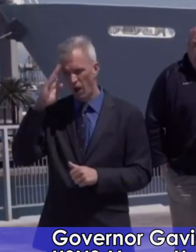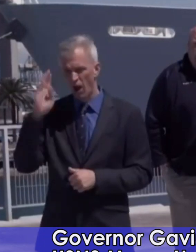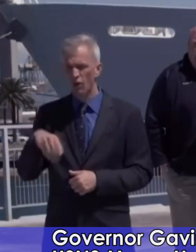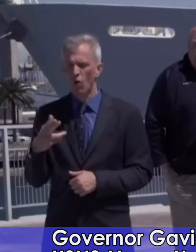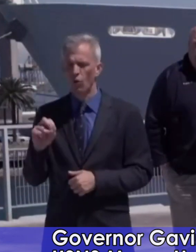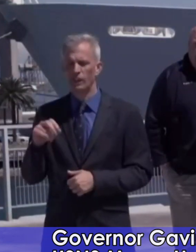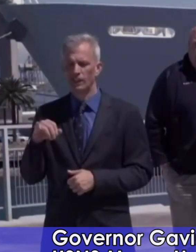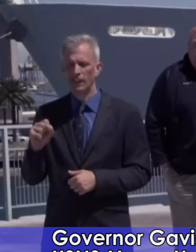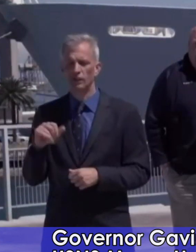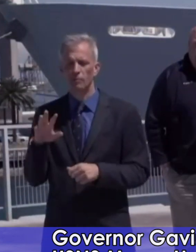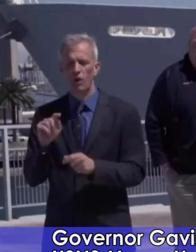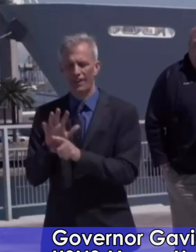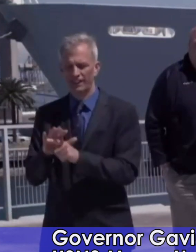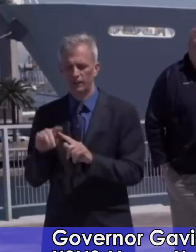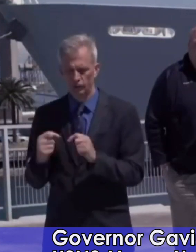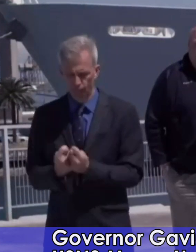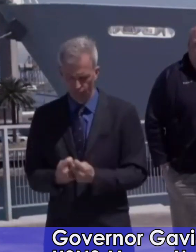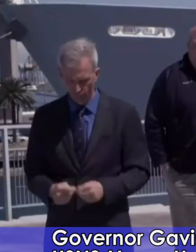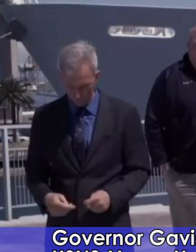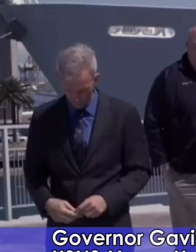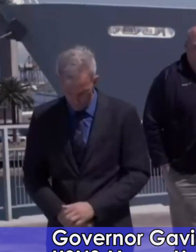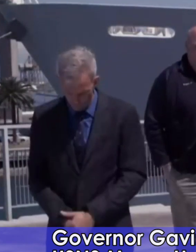the team that he has assembled. Mayor.